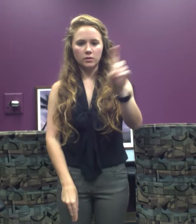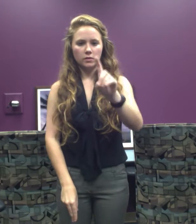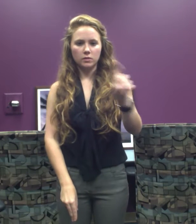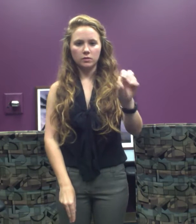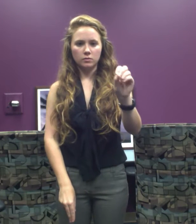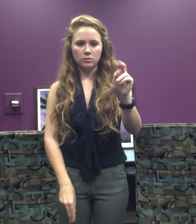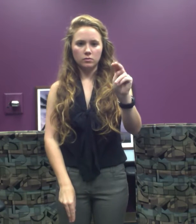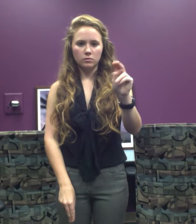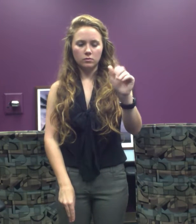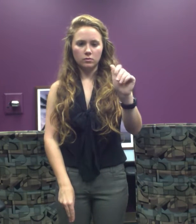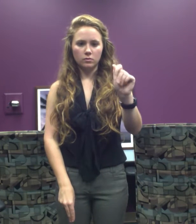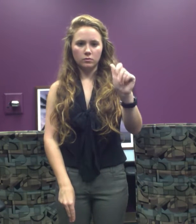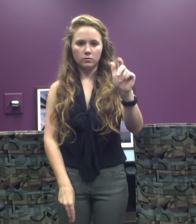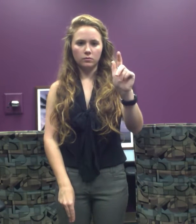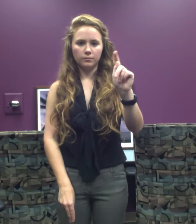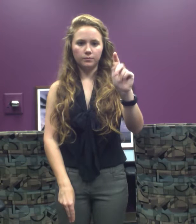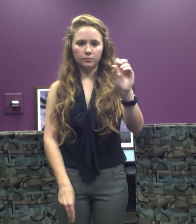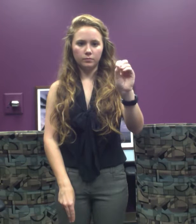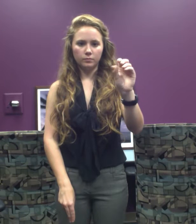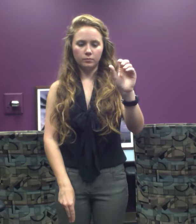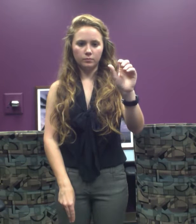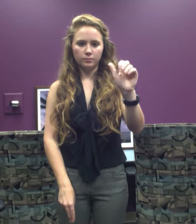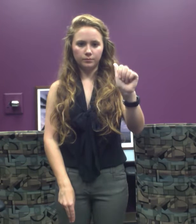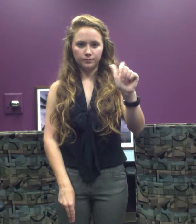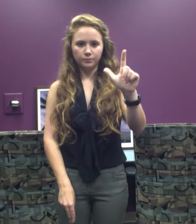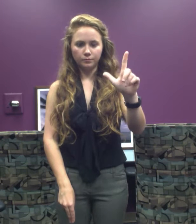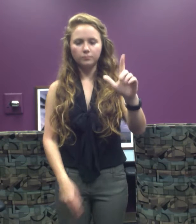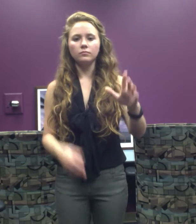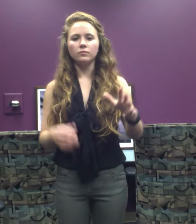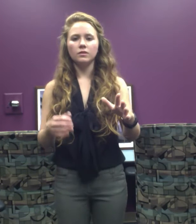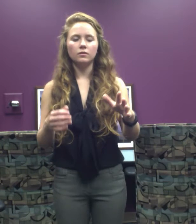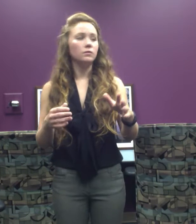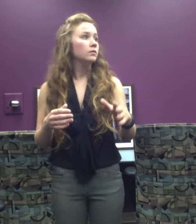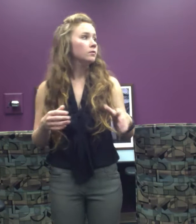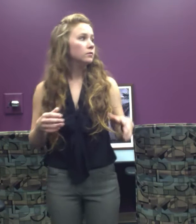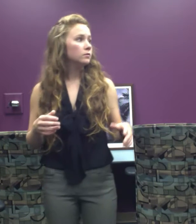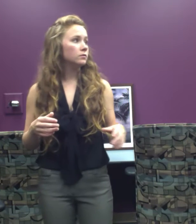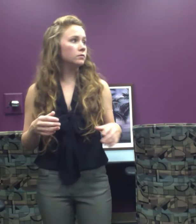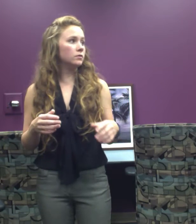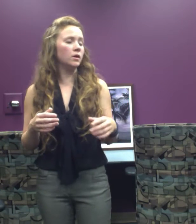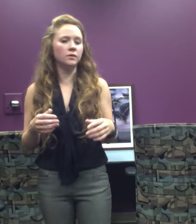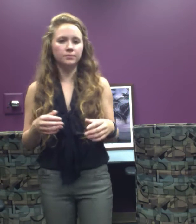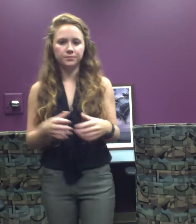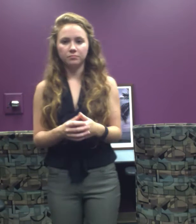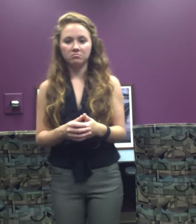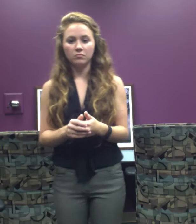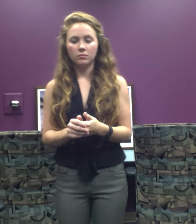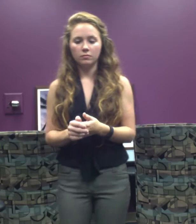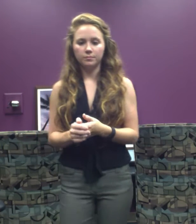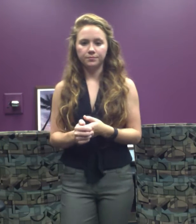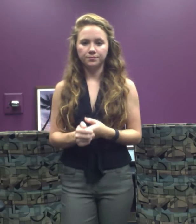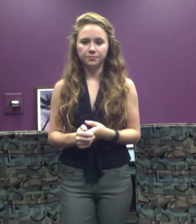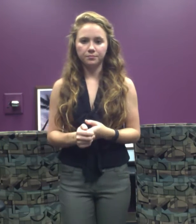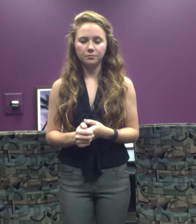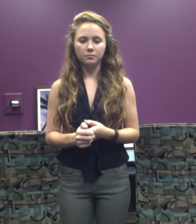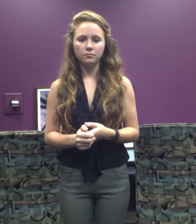paper because naturally the size of this board does not coincide with your paper. You shouldn't have to. And I'll come around to help